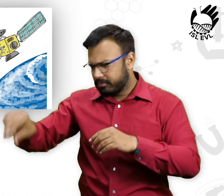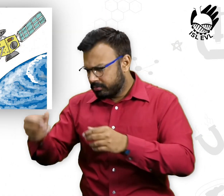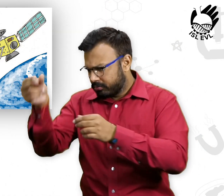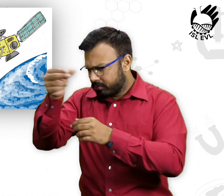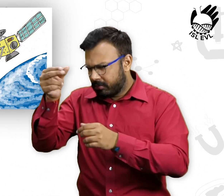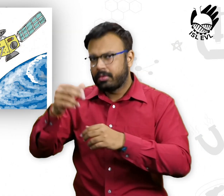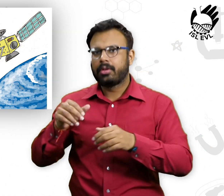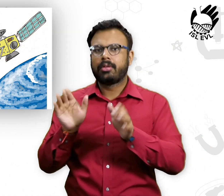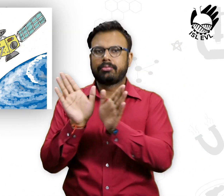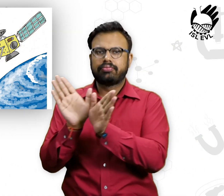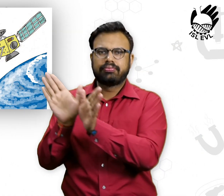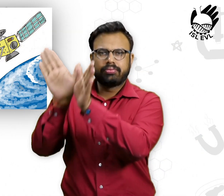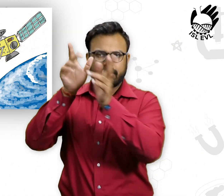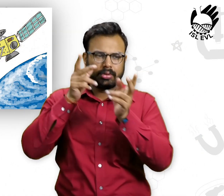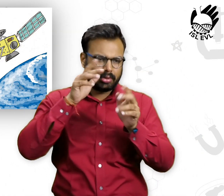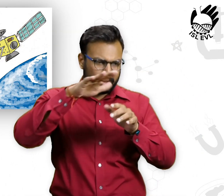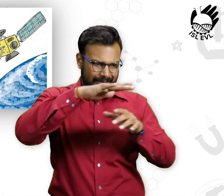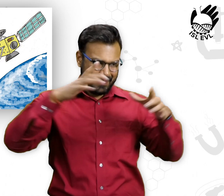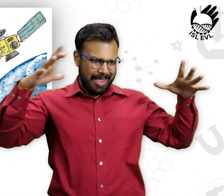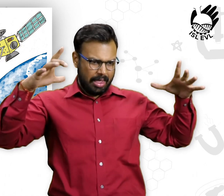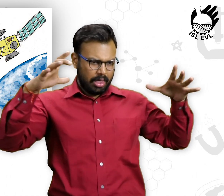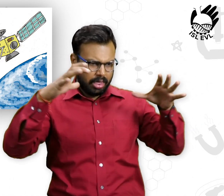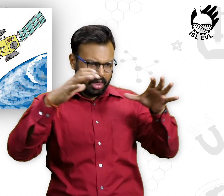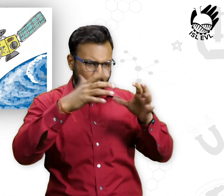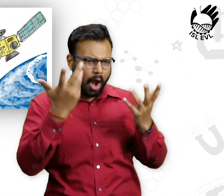measure these changes.